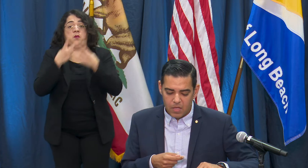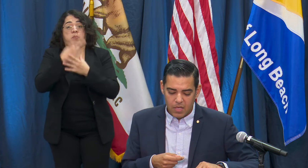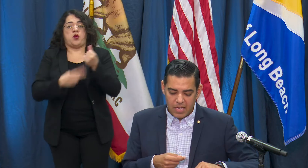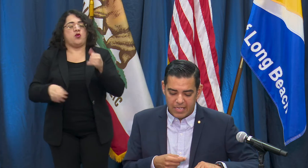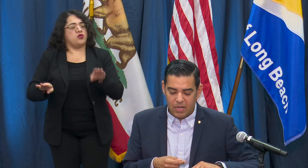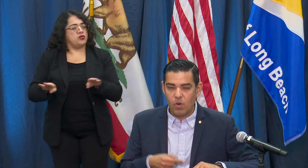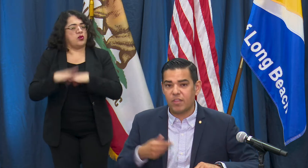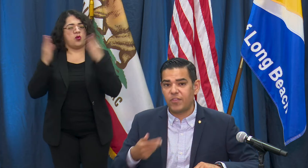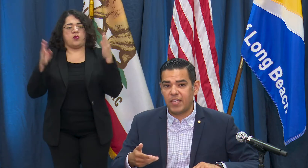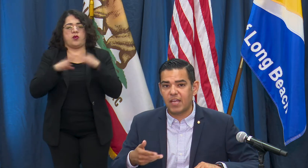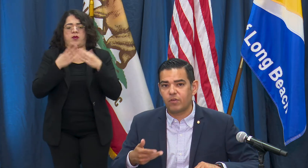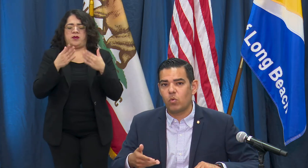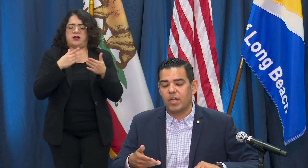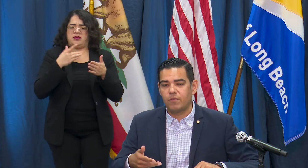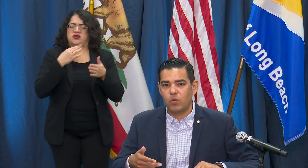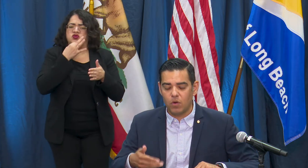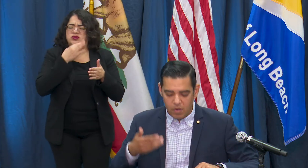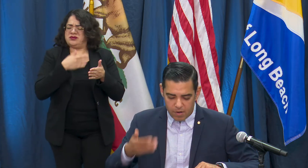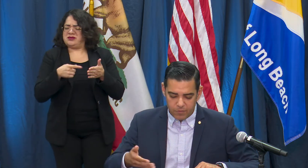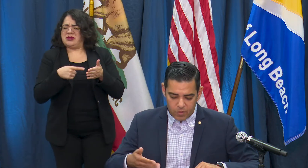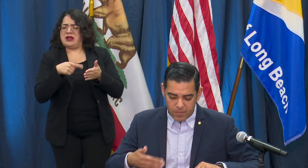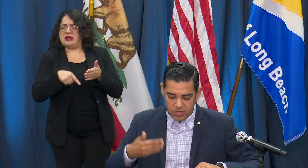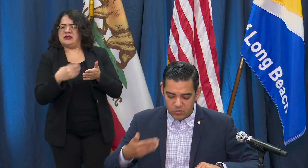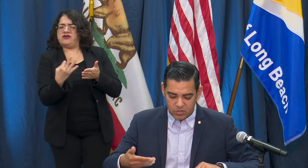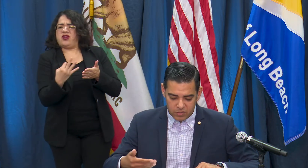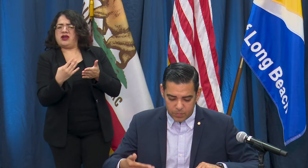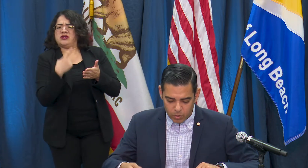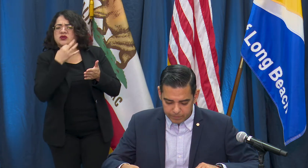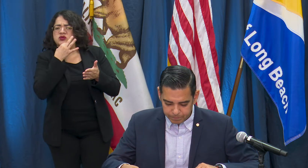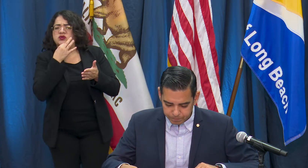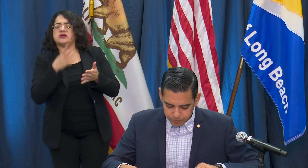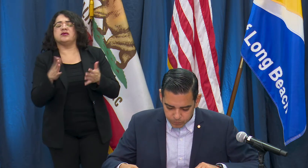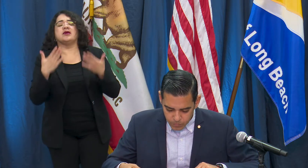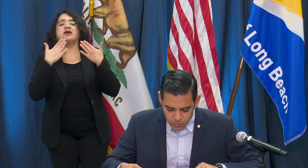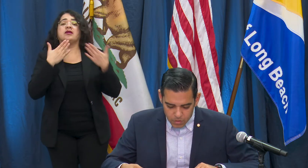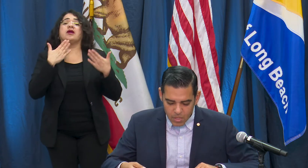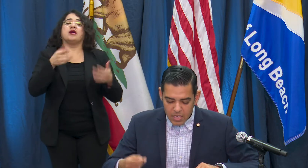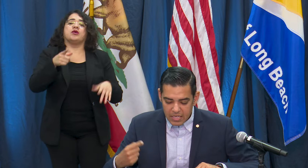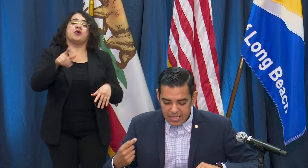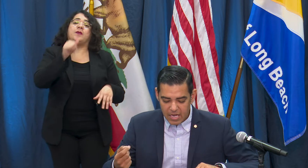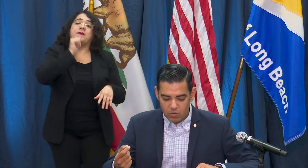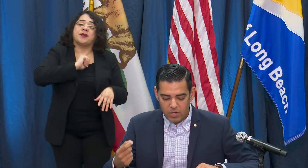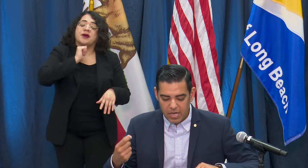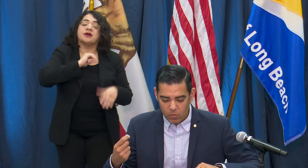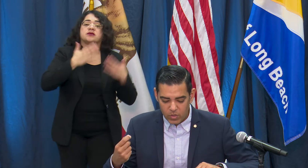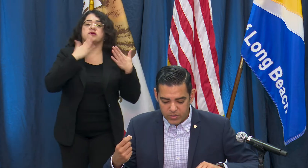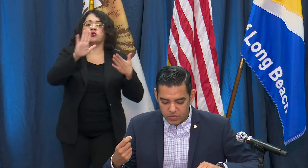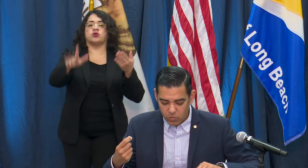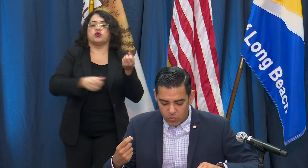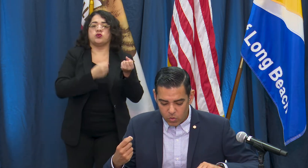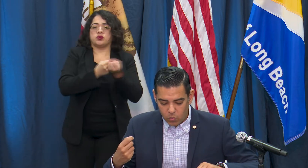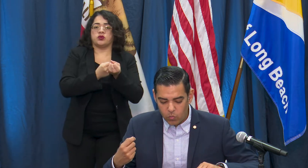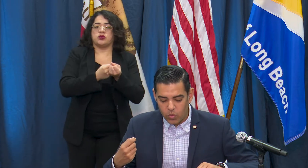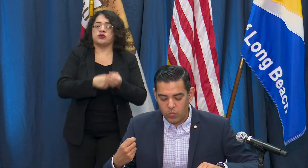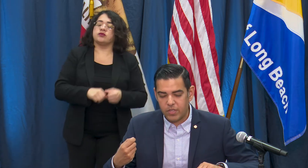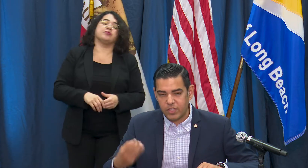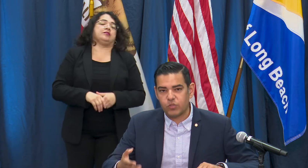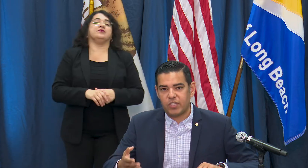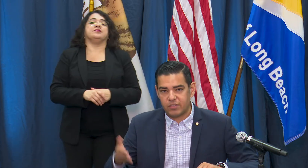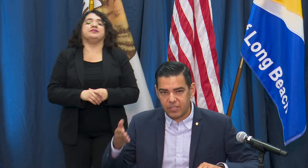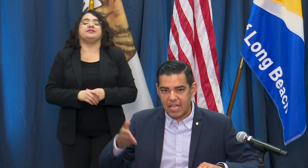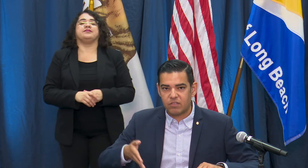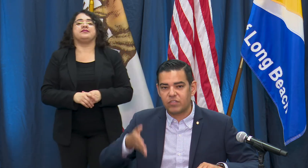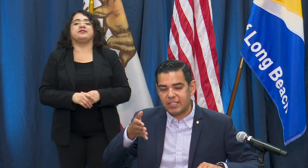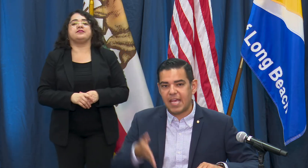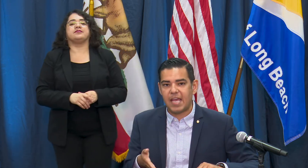well. And again, I want to thank everyone for their patience and support. Now, what's